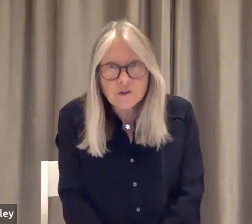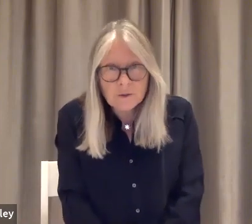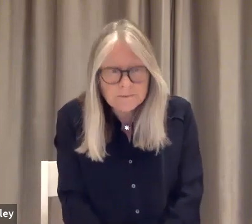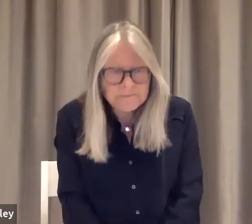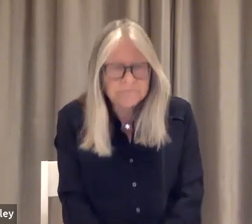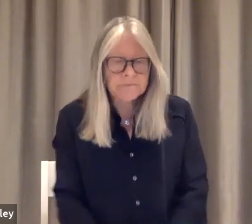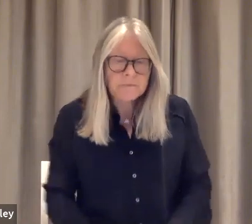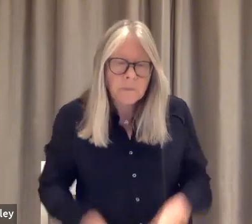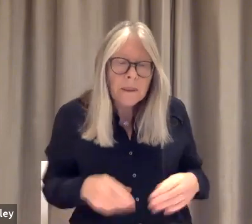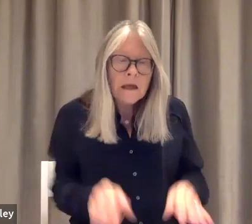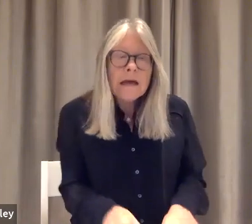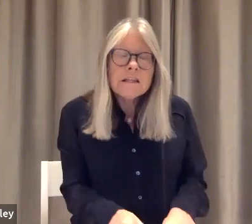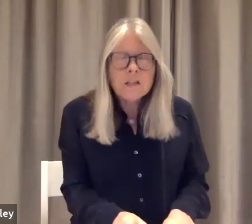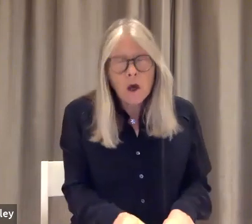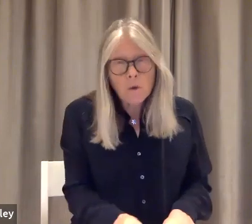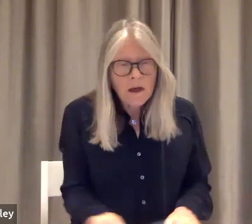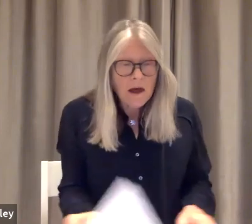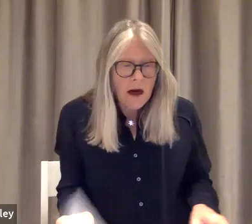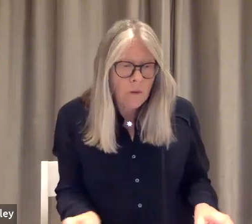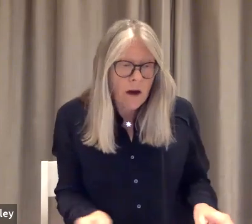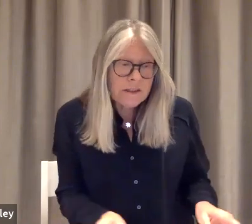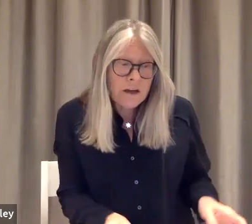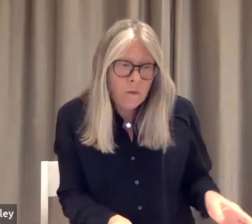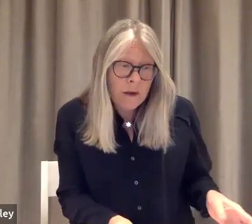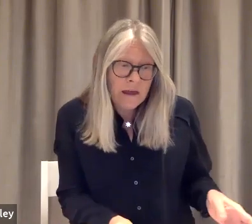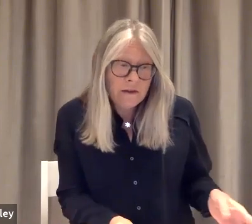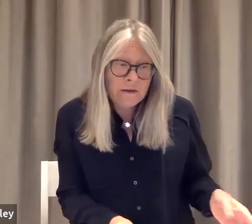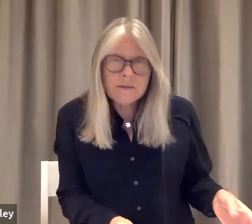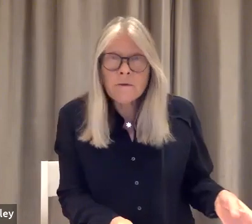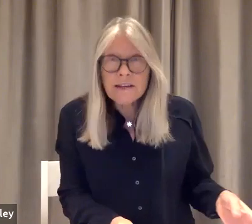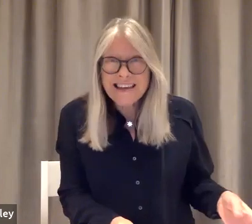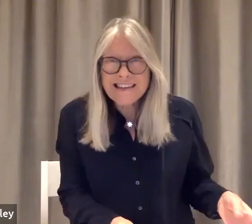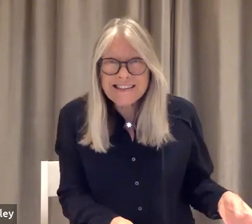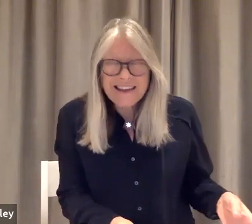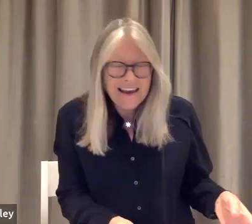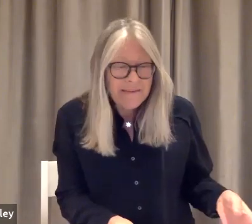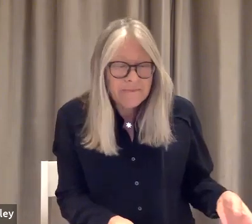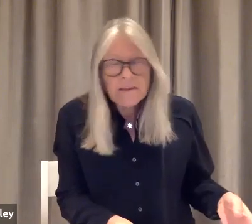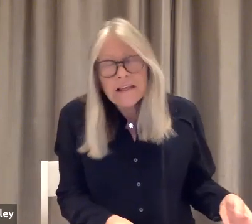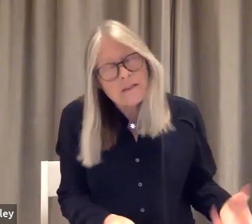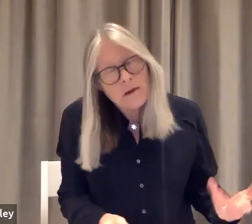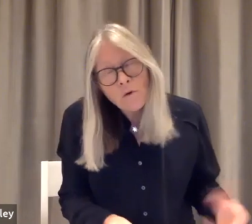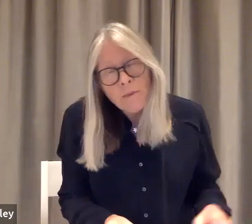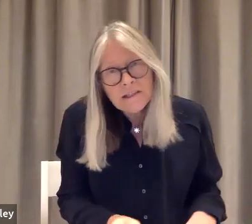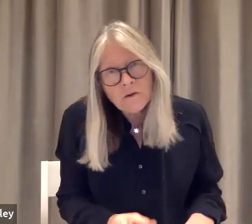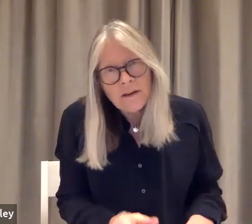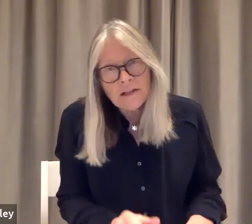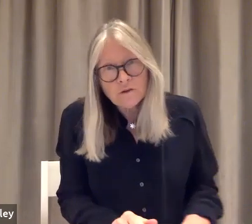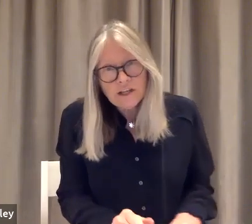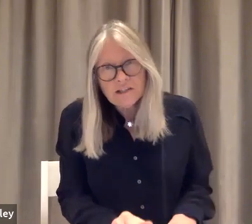visual. So I'll start with some greetings. They're all based on natural gestures.